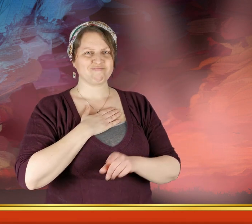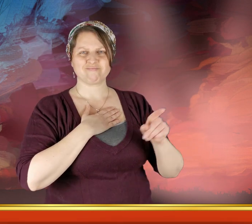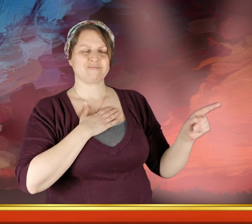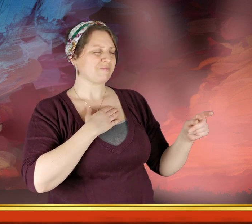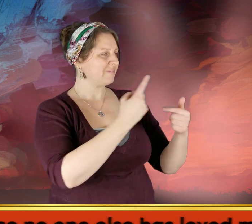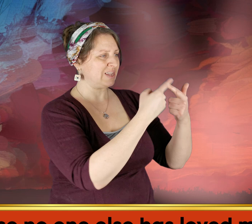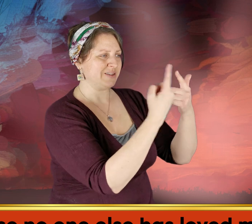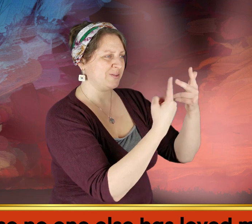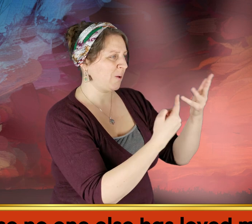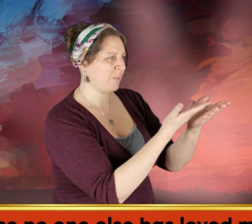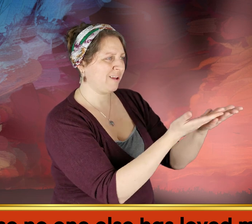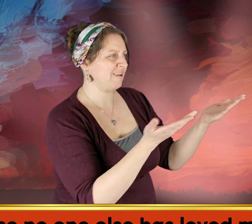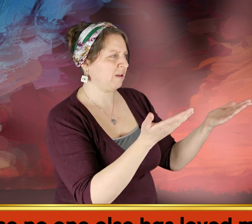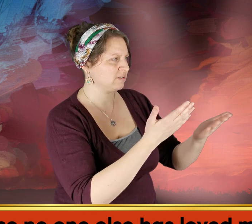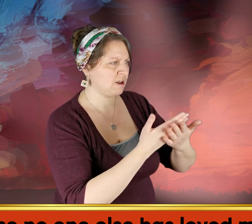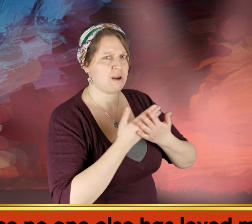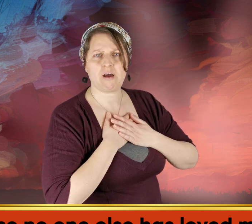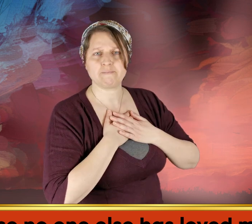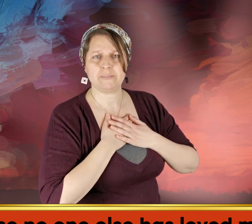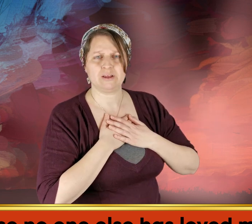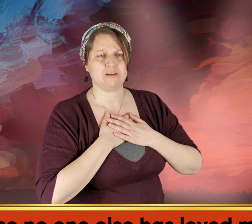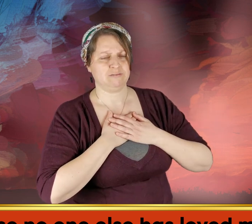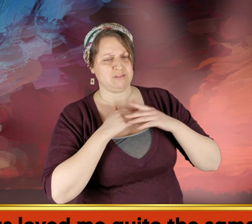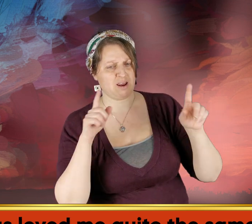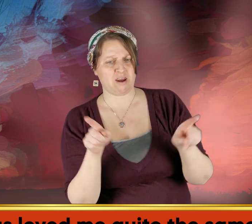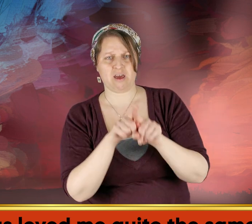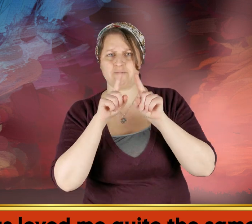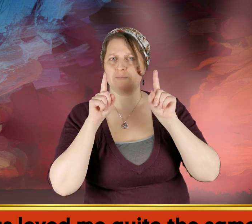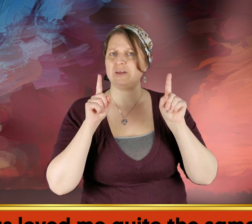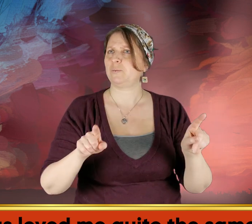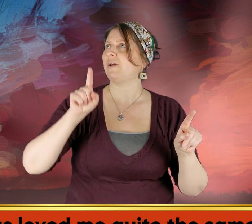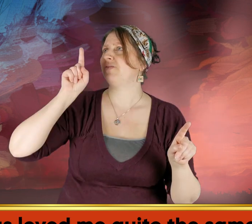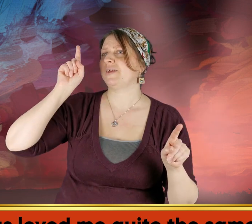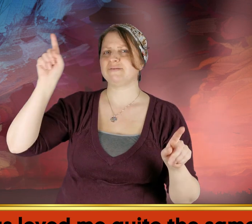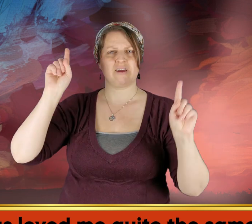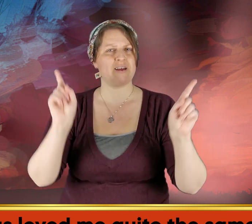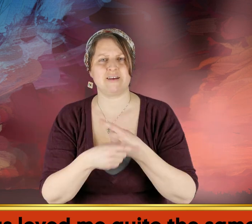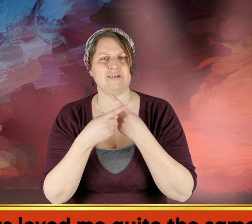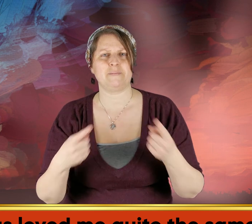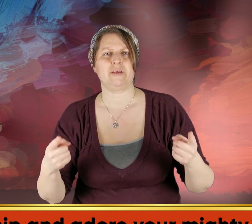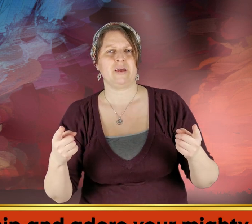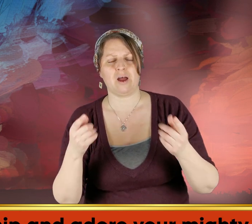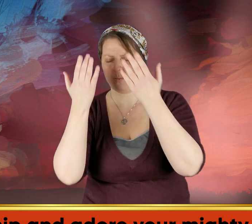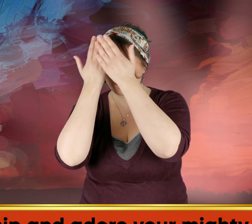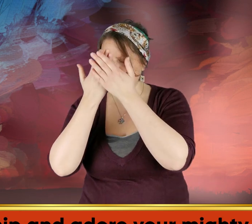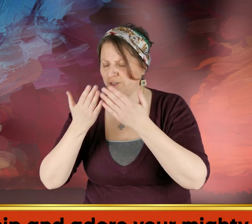Cause no one else has loved me has loved me quite the same I worship